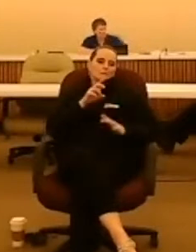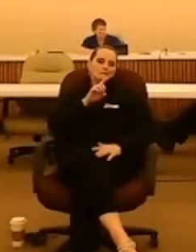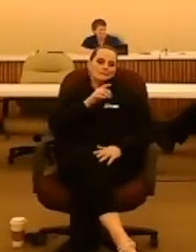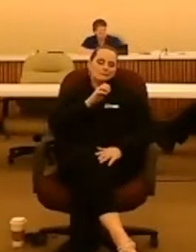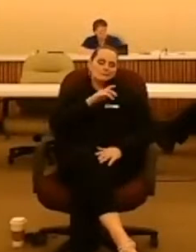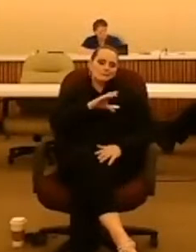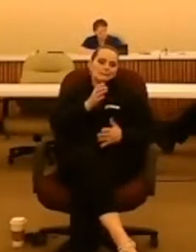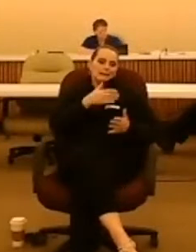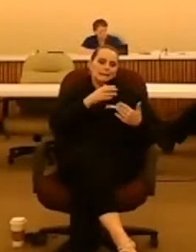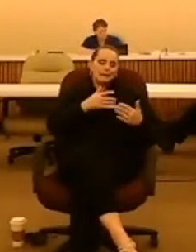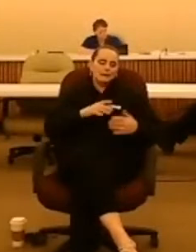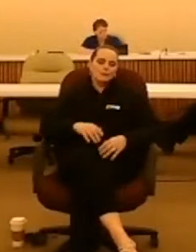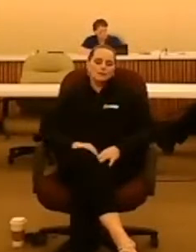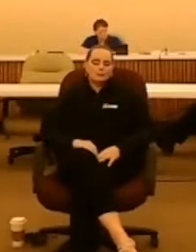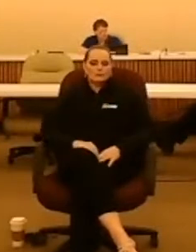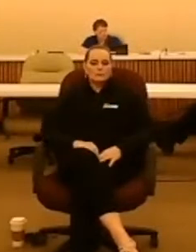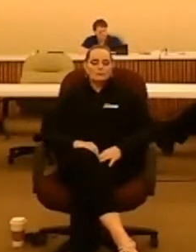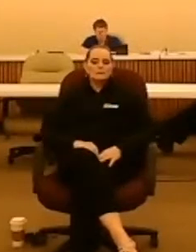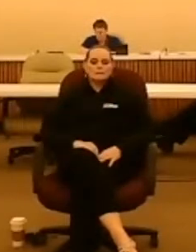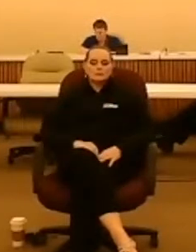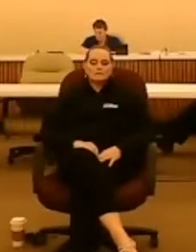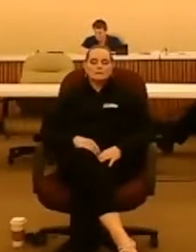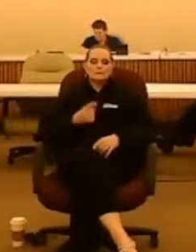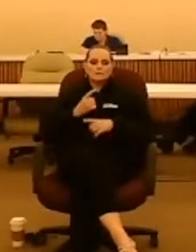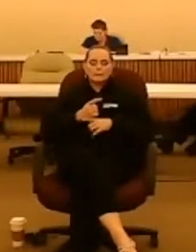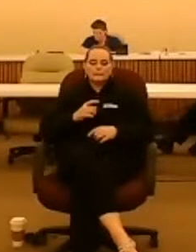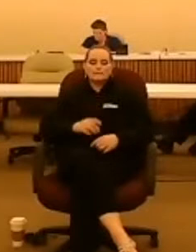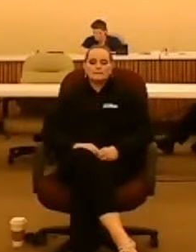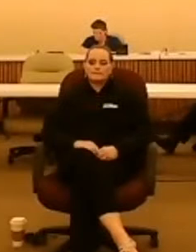weapon permits that have to be obtained. Right.